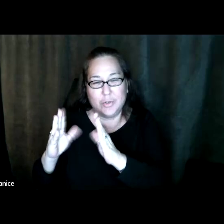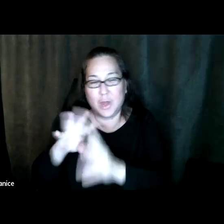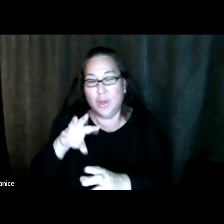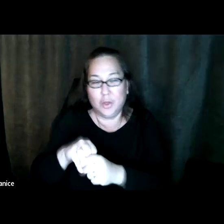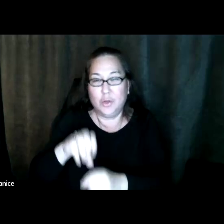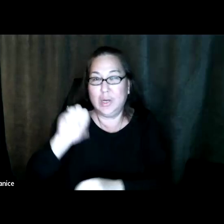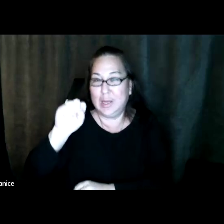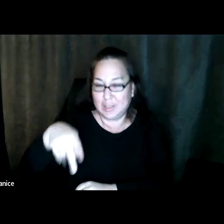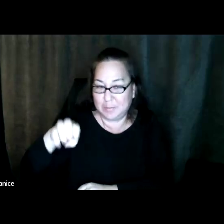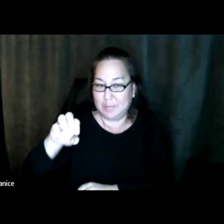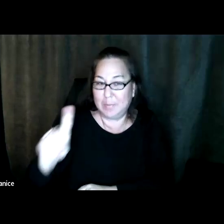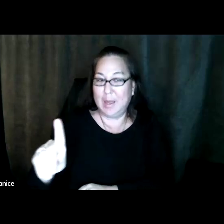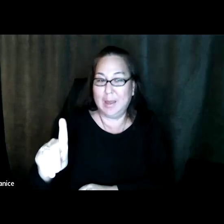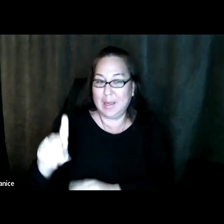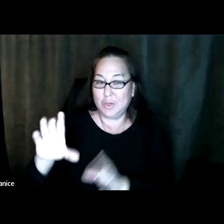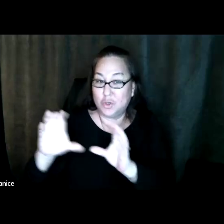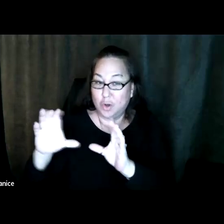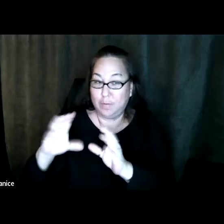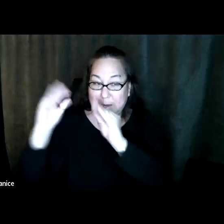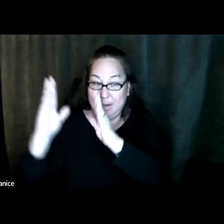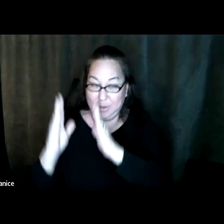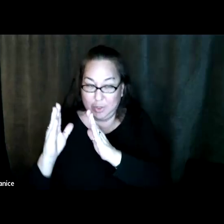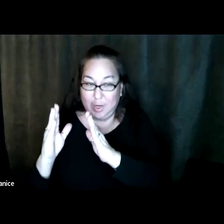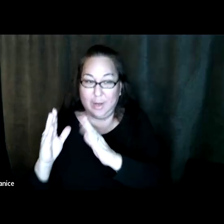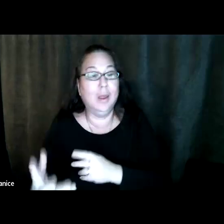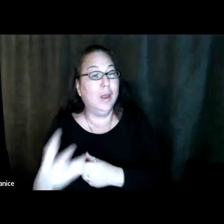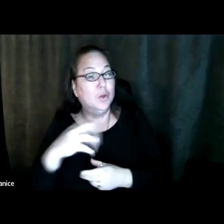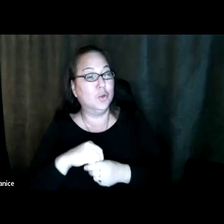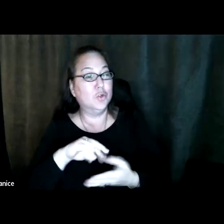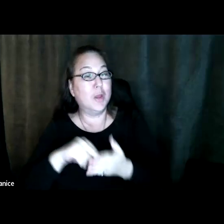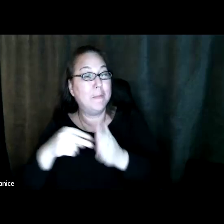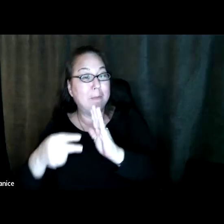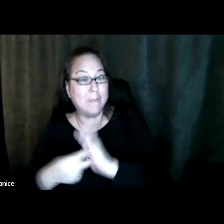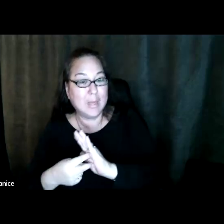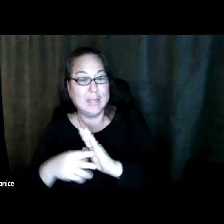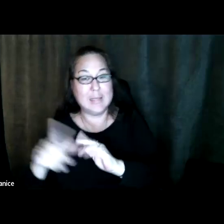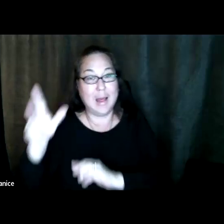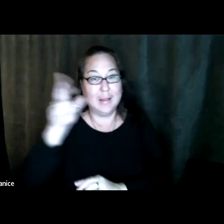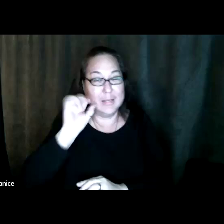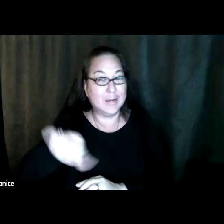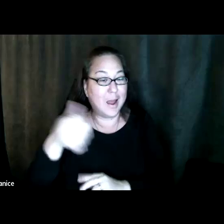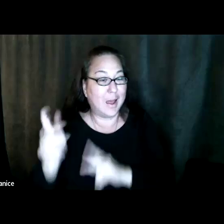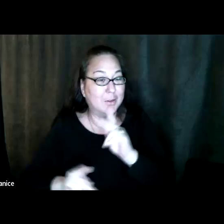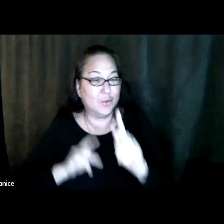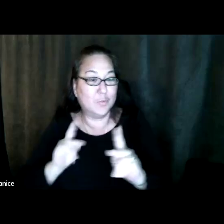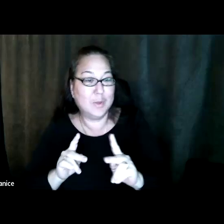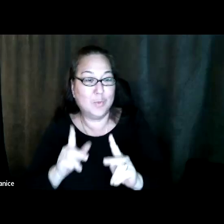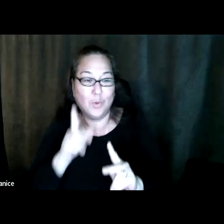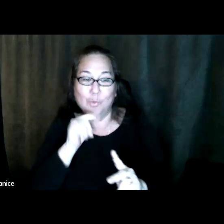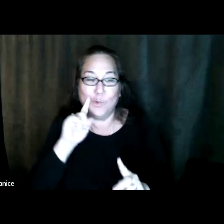have crafted a successful model and supporting them as they continue to implement it. Thank you very